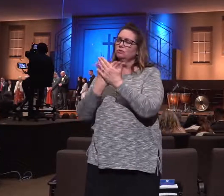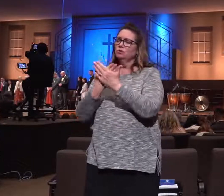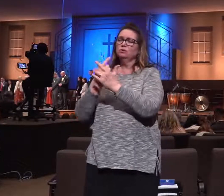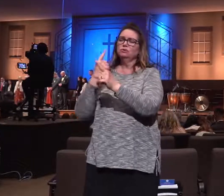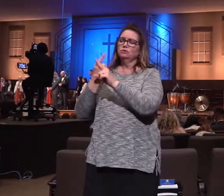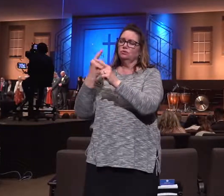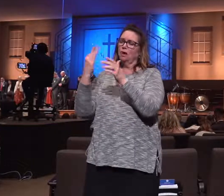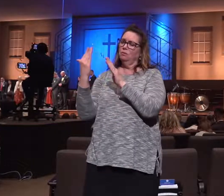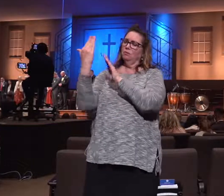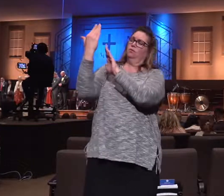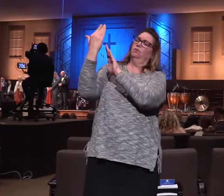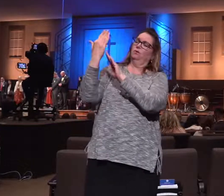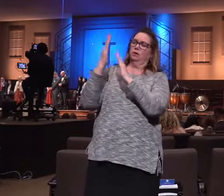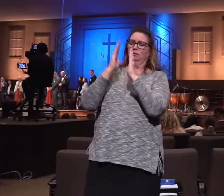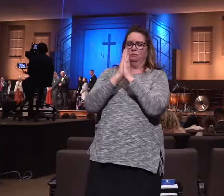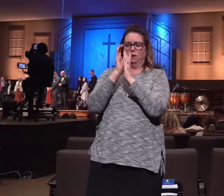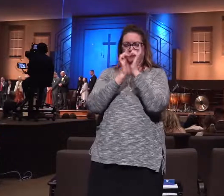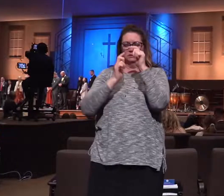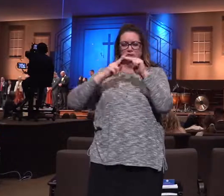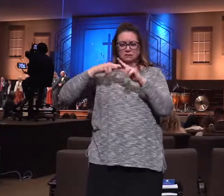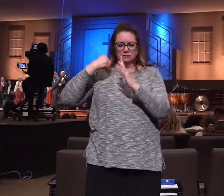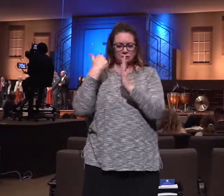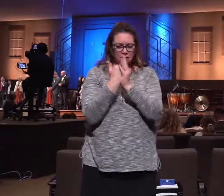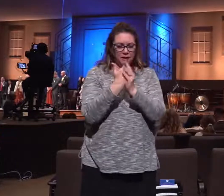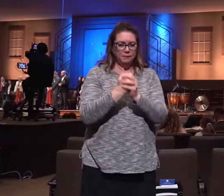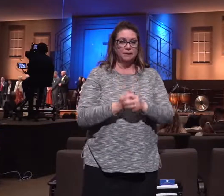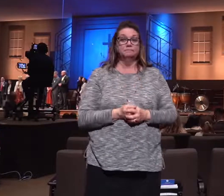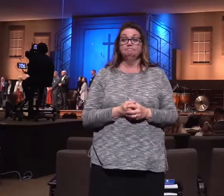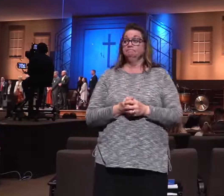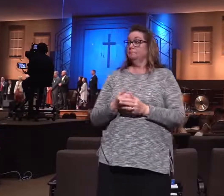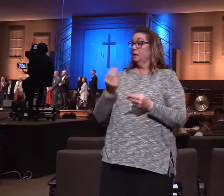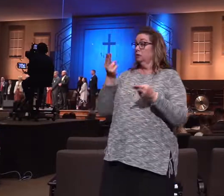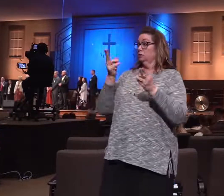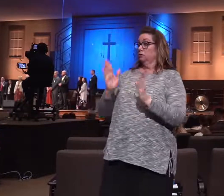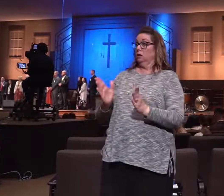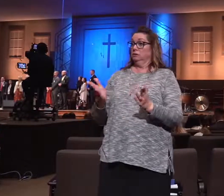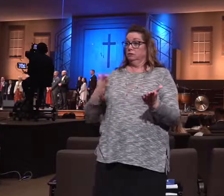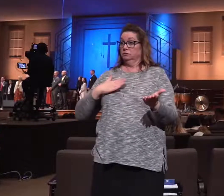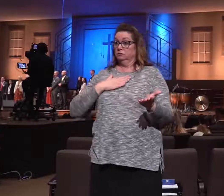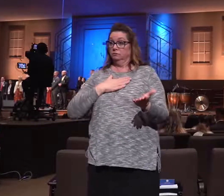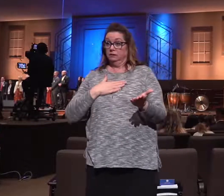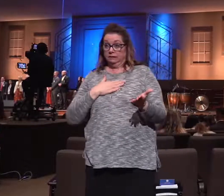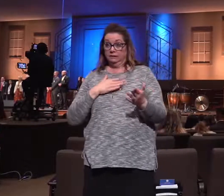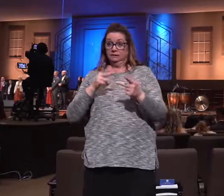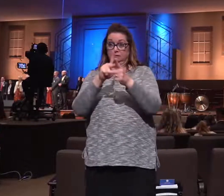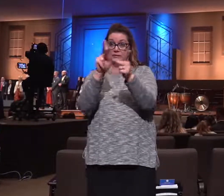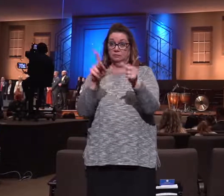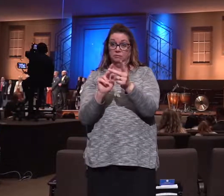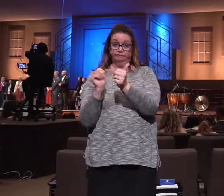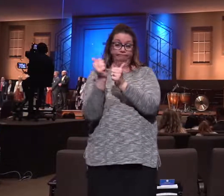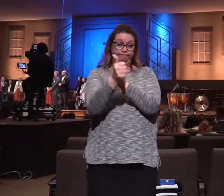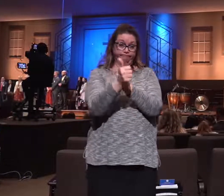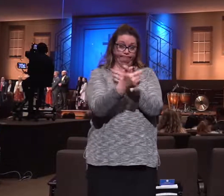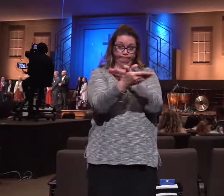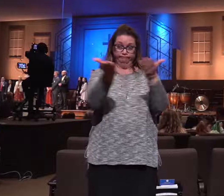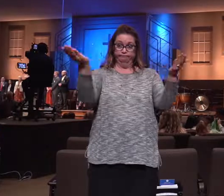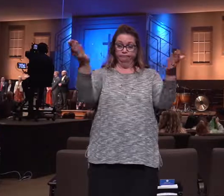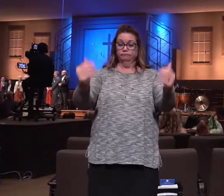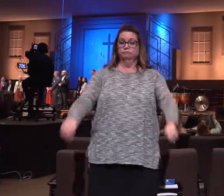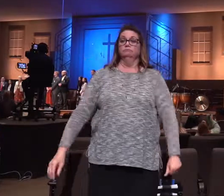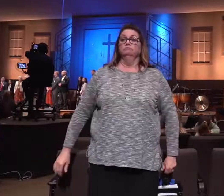pray in Jesus' name. Amen. All right, ushers, if you'll pass these plates, and you can turn these into the offering plate this time.